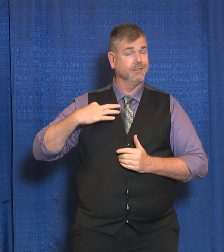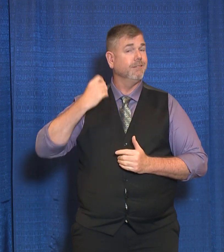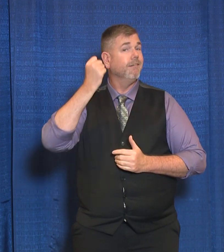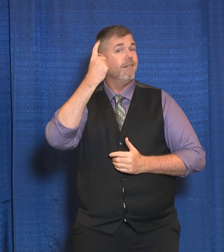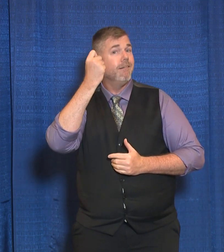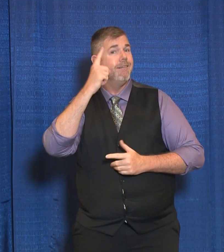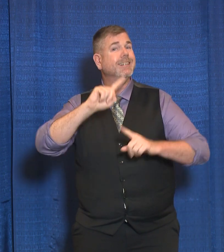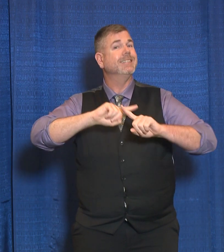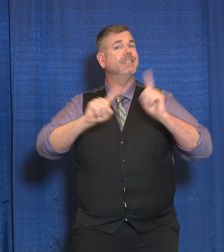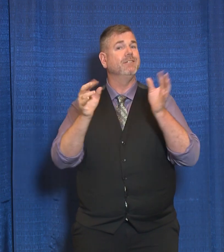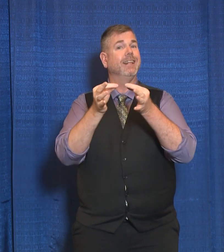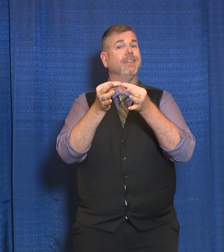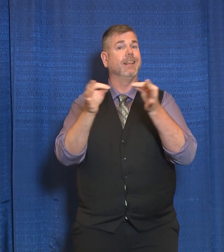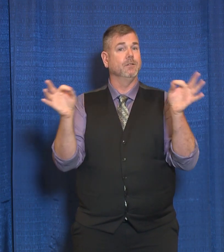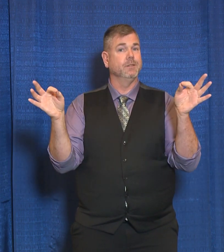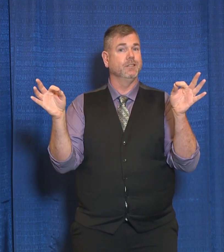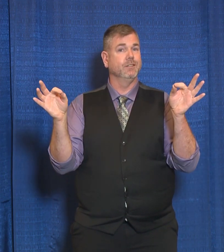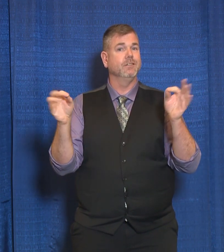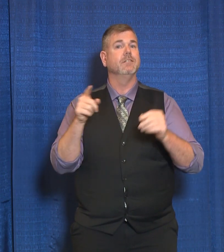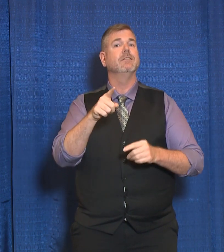languages.